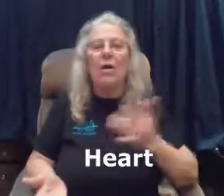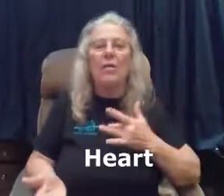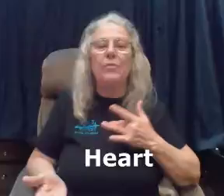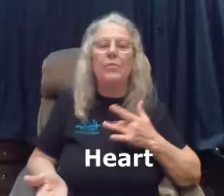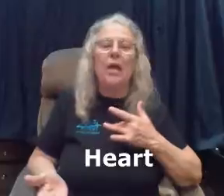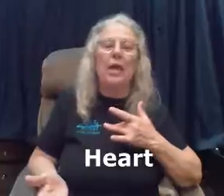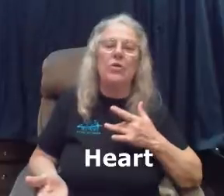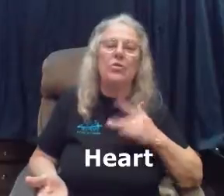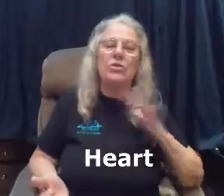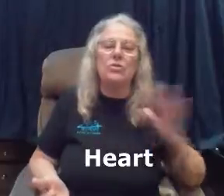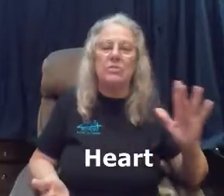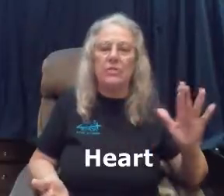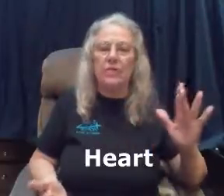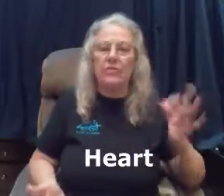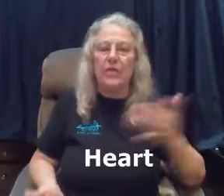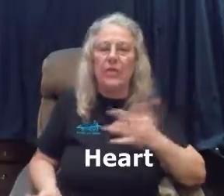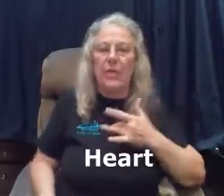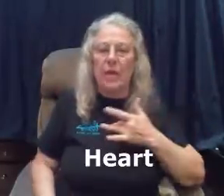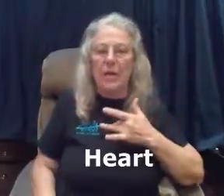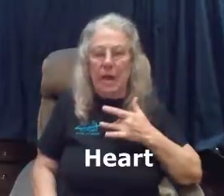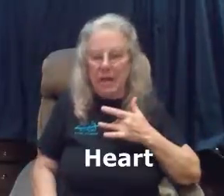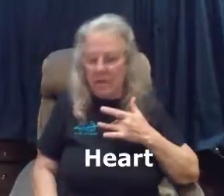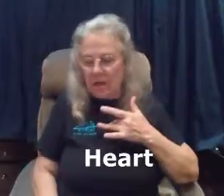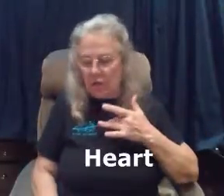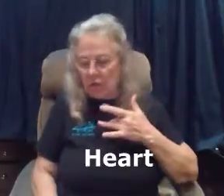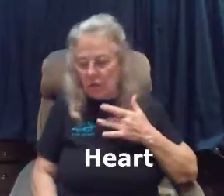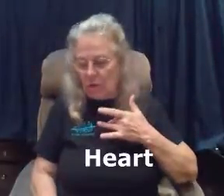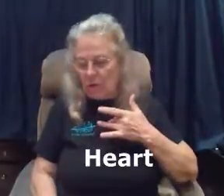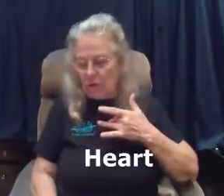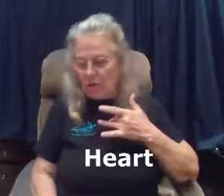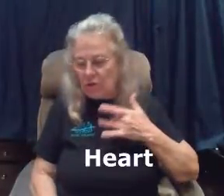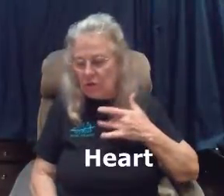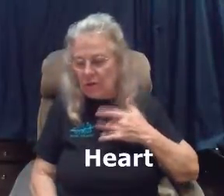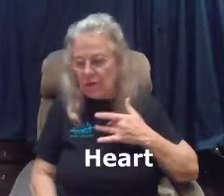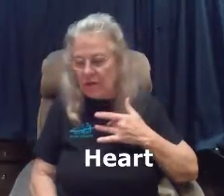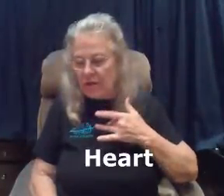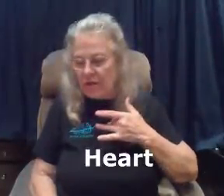Heart, and your just center finger, dominant hand, touch the chest area.